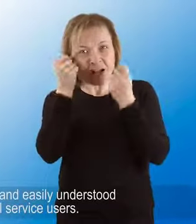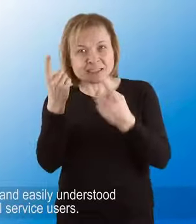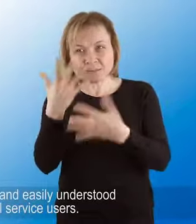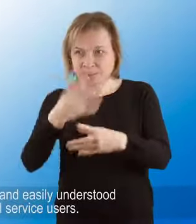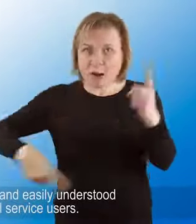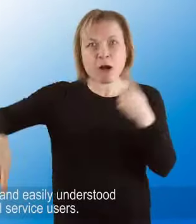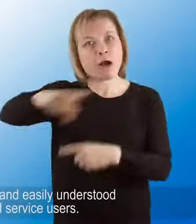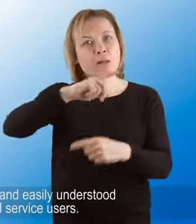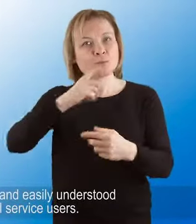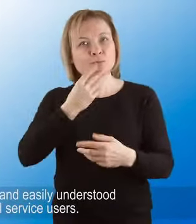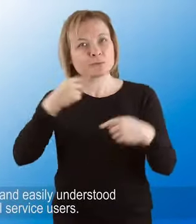service users.